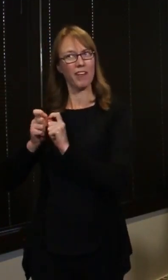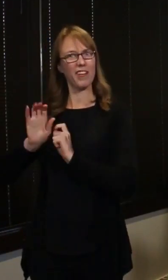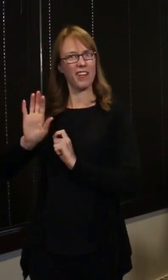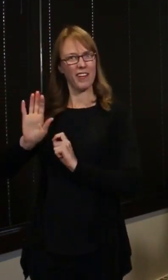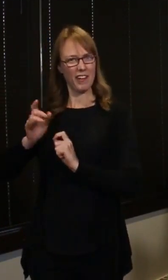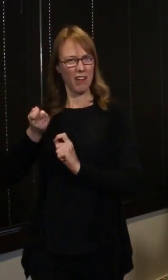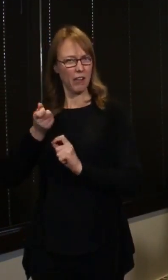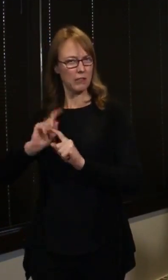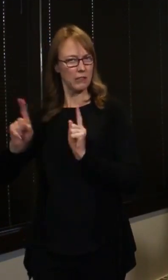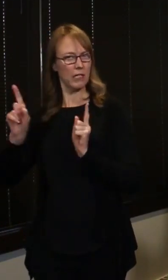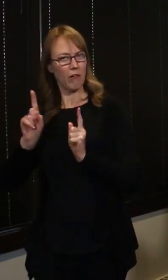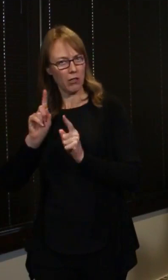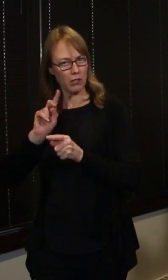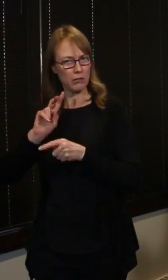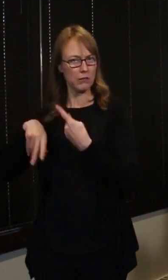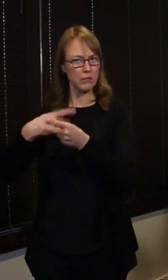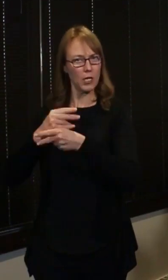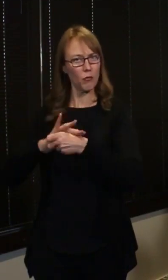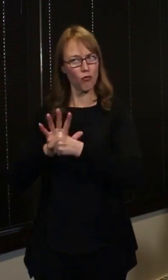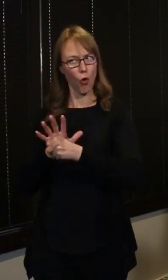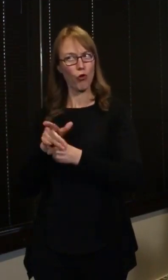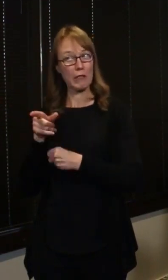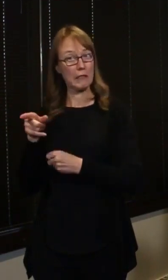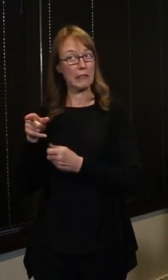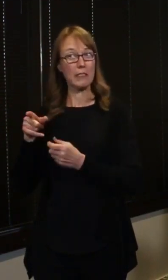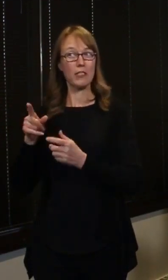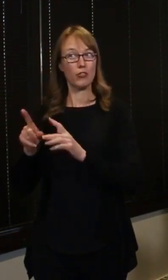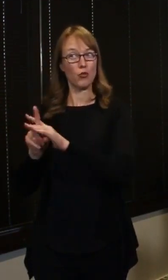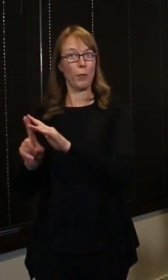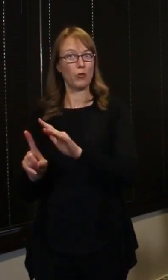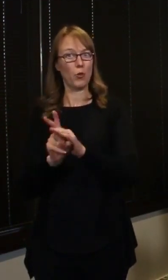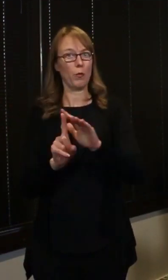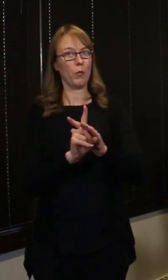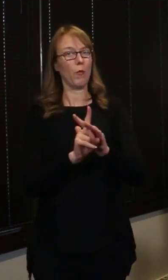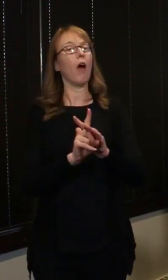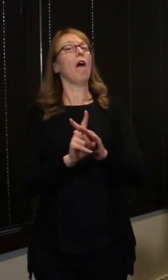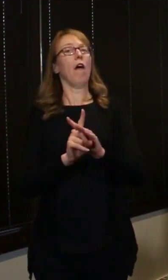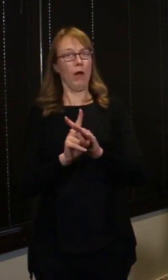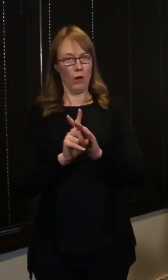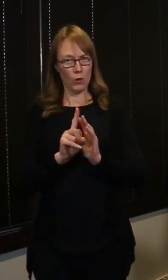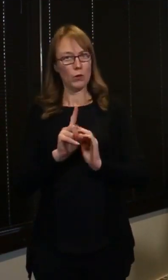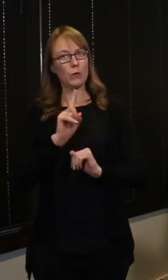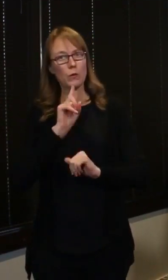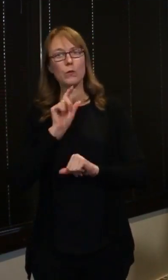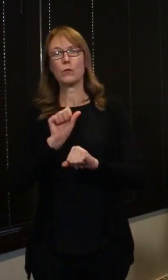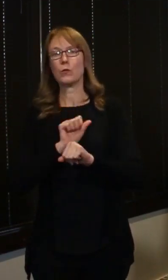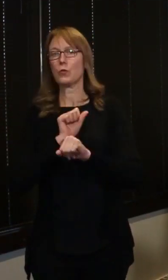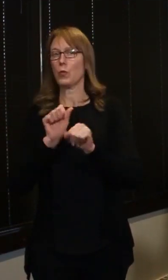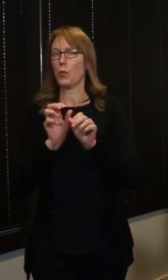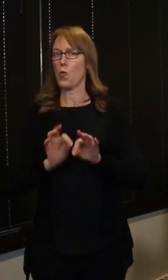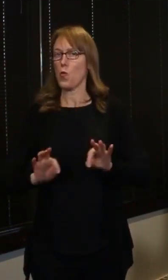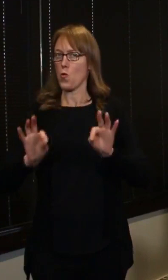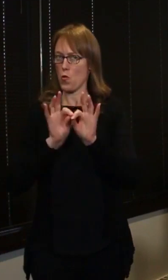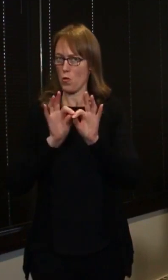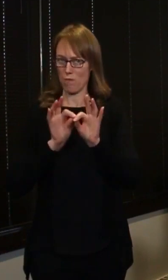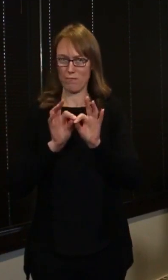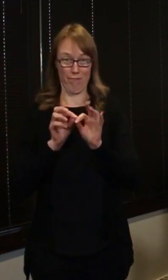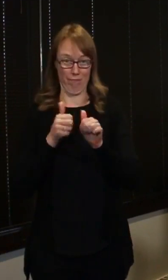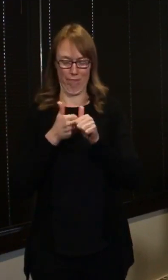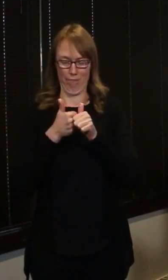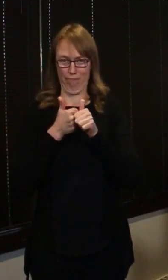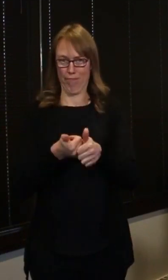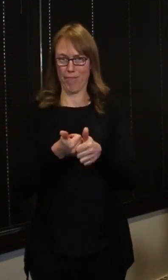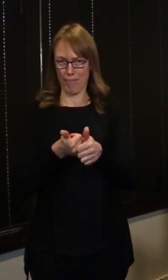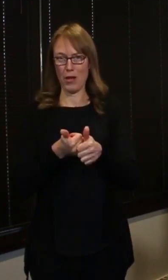the vaccination capacity. Now we'll have some more discussion and some more, we'll be